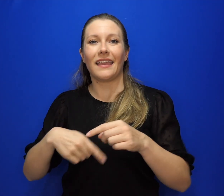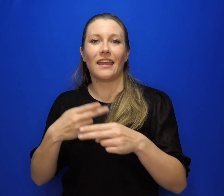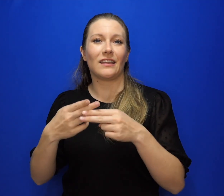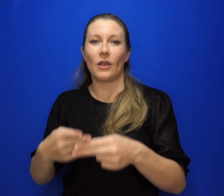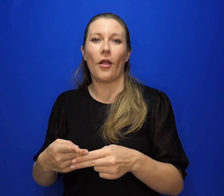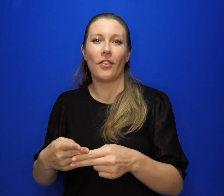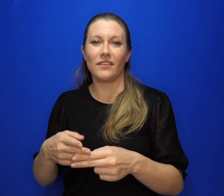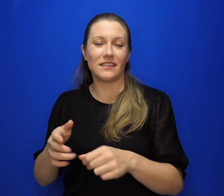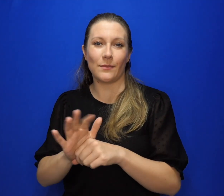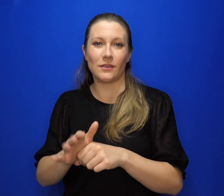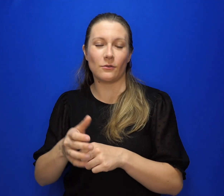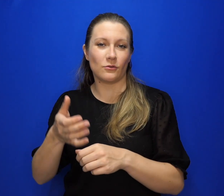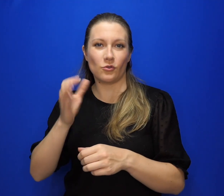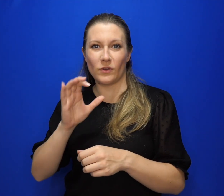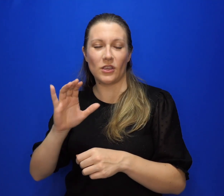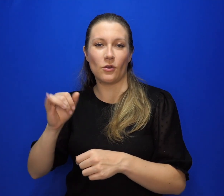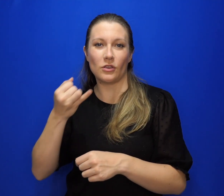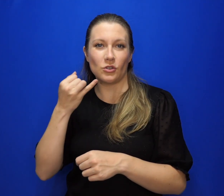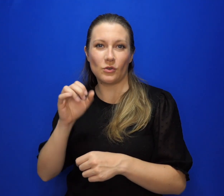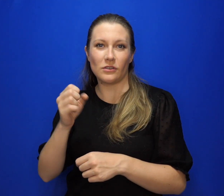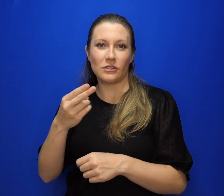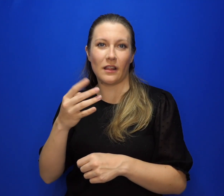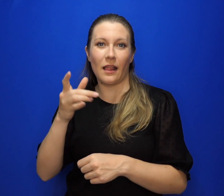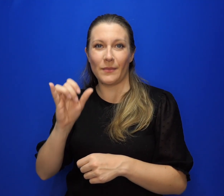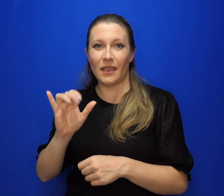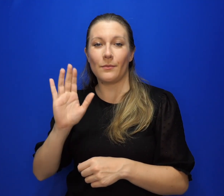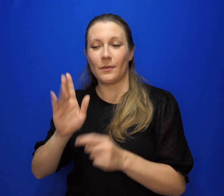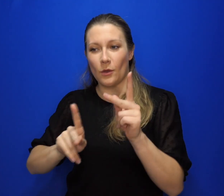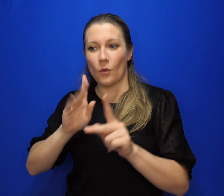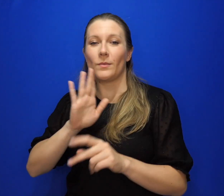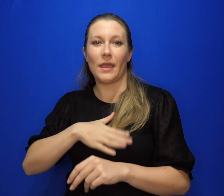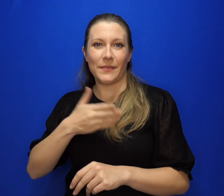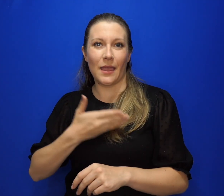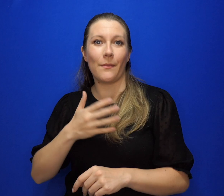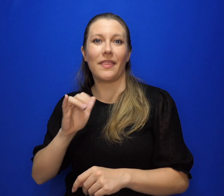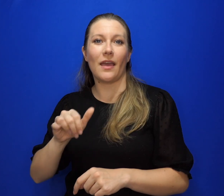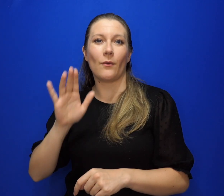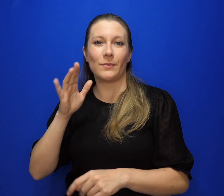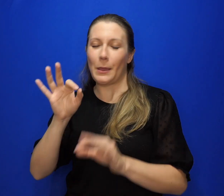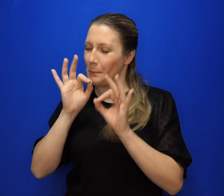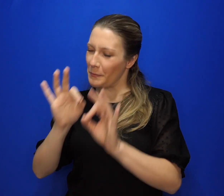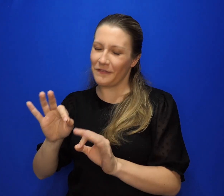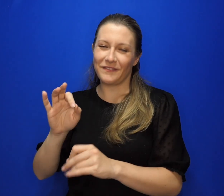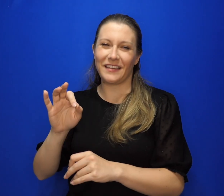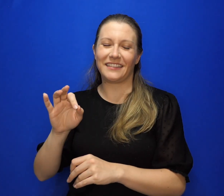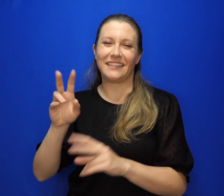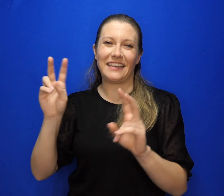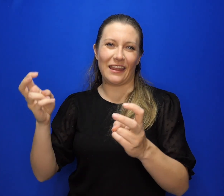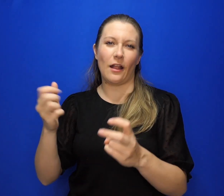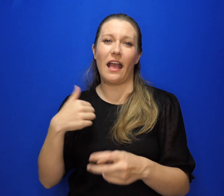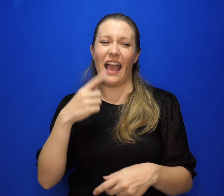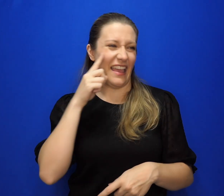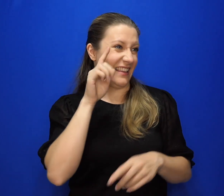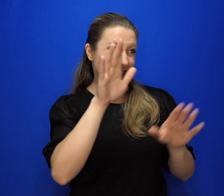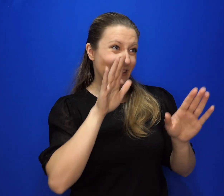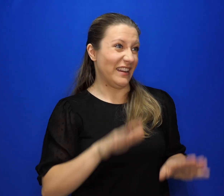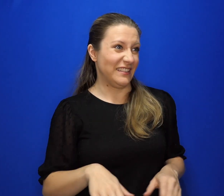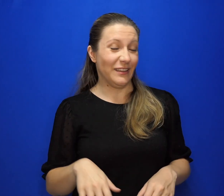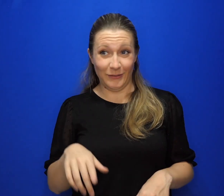will get upset. But that would be a really perfect title for this episode. I think it's great. Oh, do you? Okay. All right. I'm going to poll people in